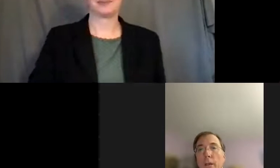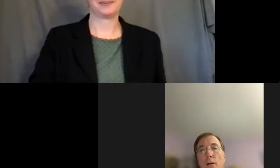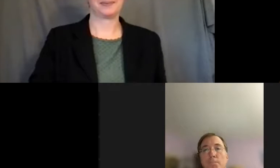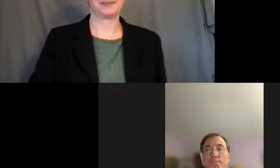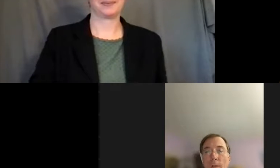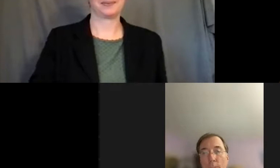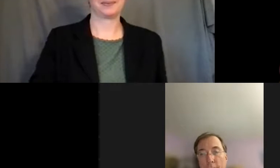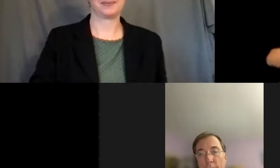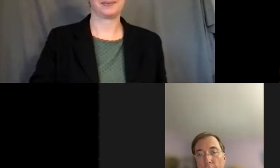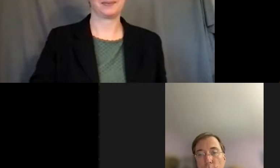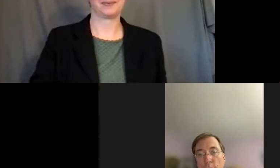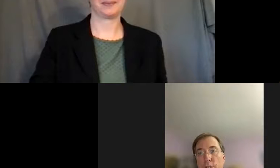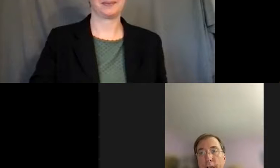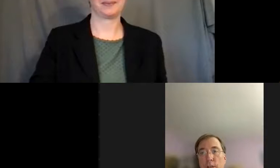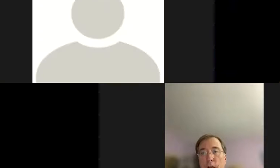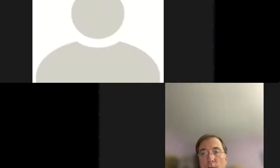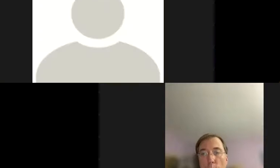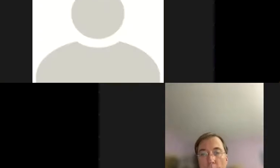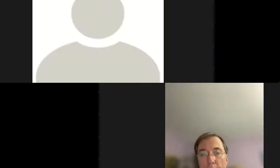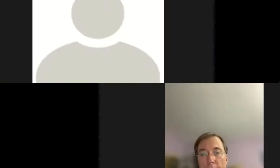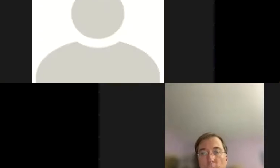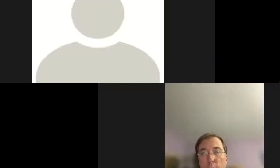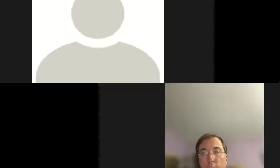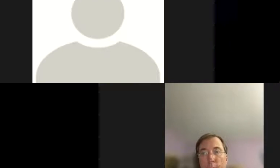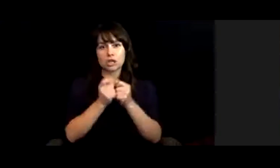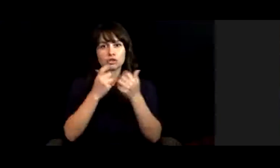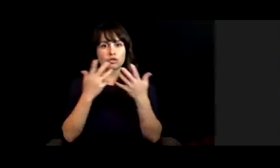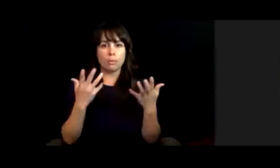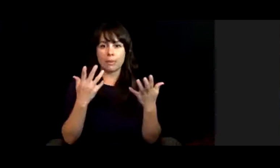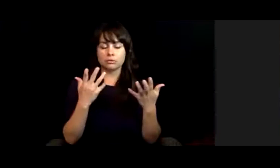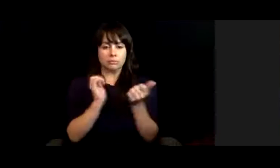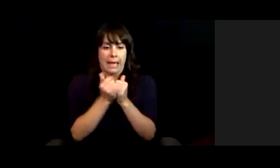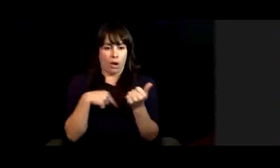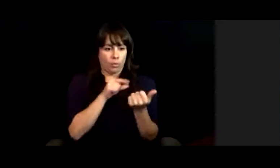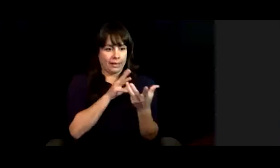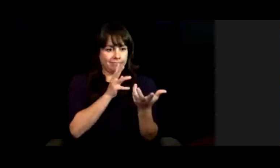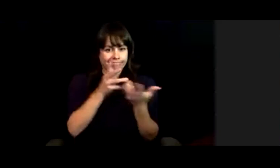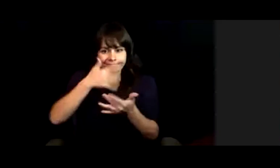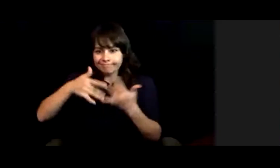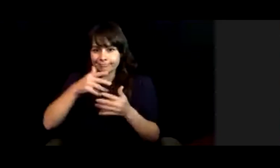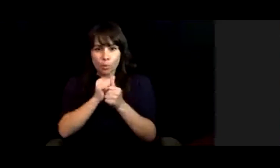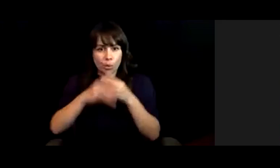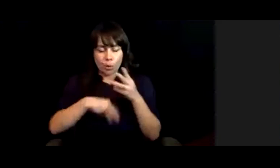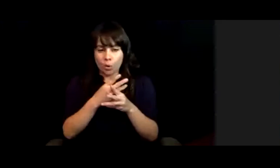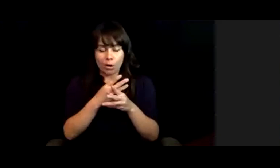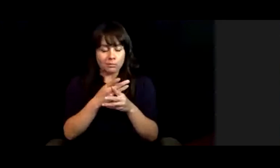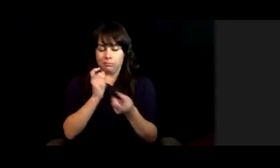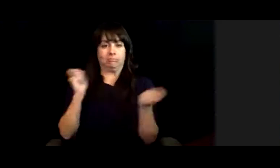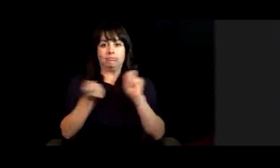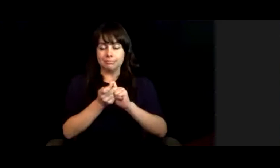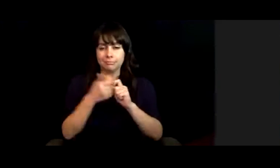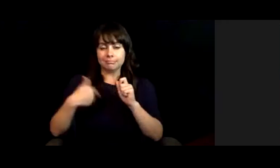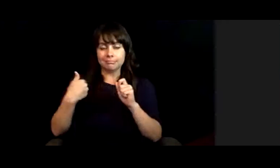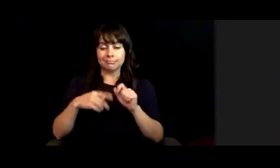Yeah, the pandemic really changed a lot of the way we engage with the world. But it's shown that,